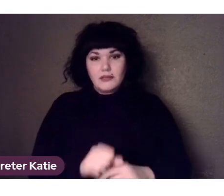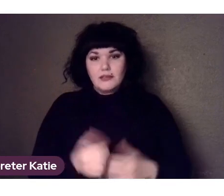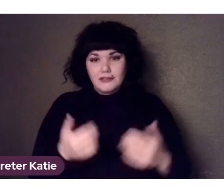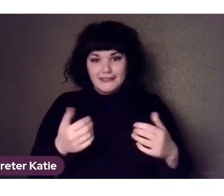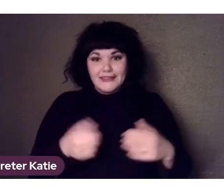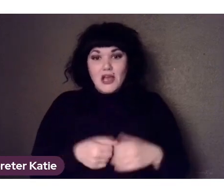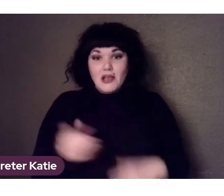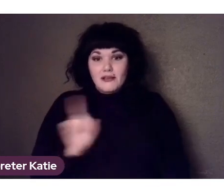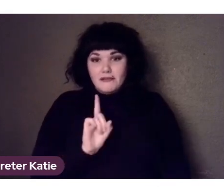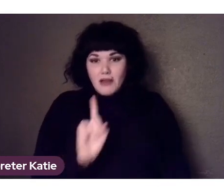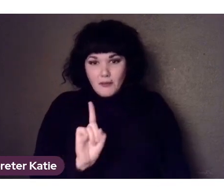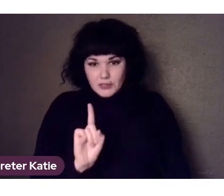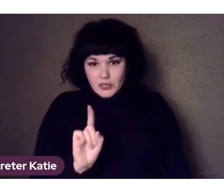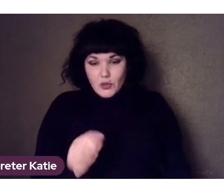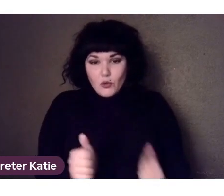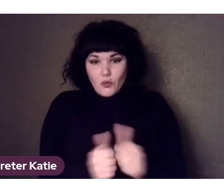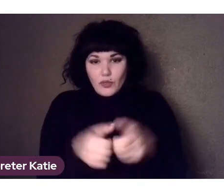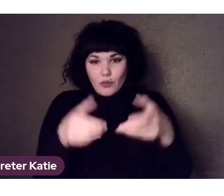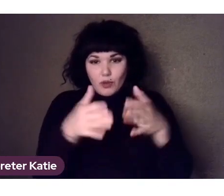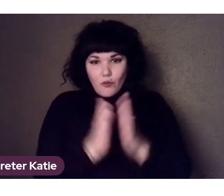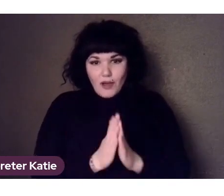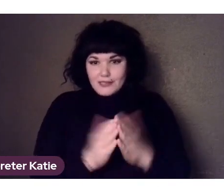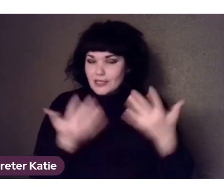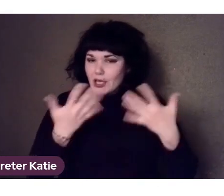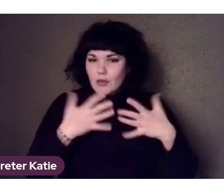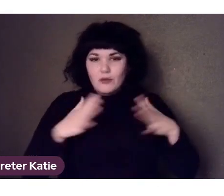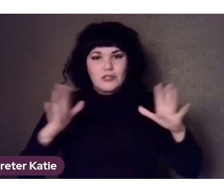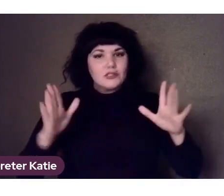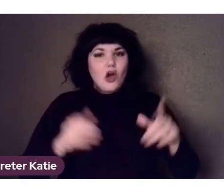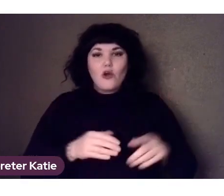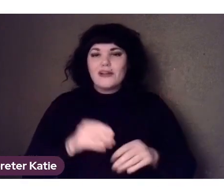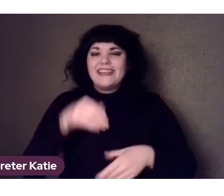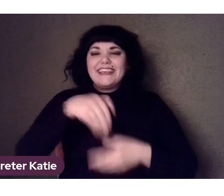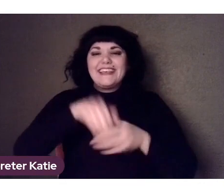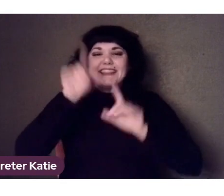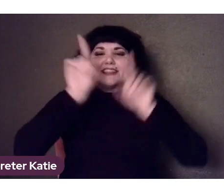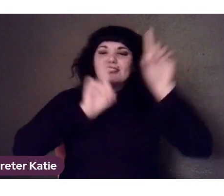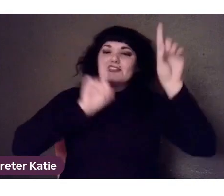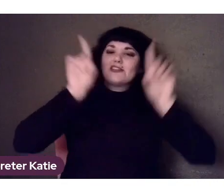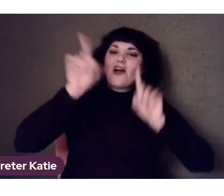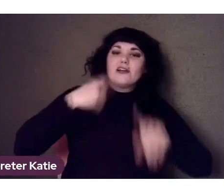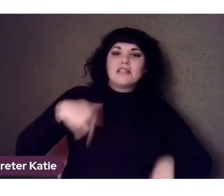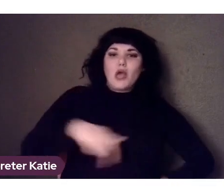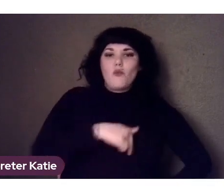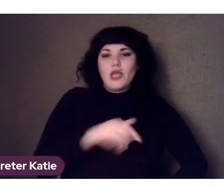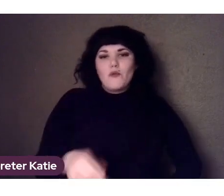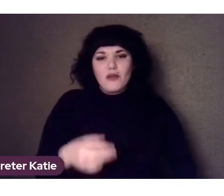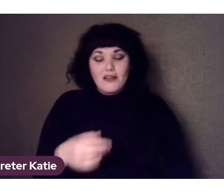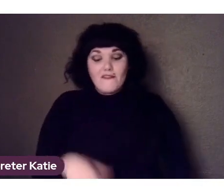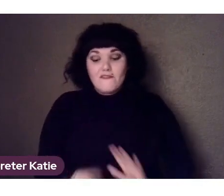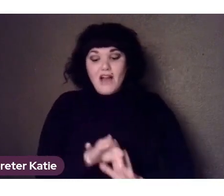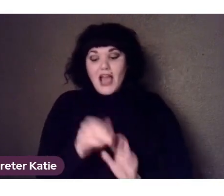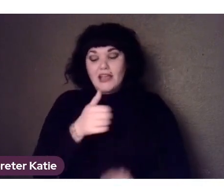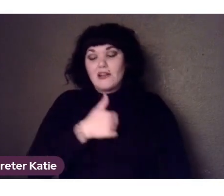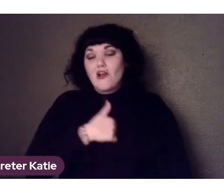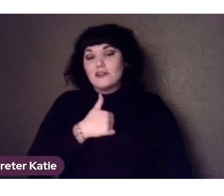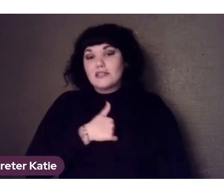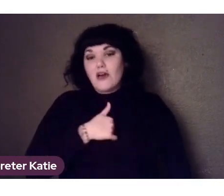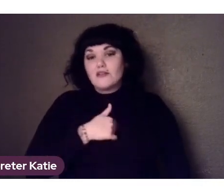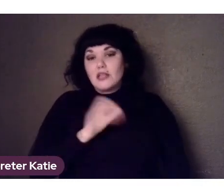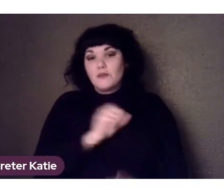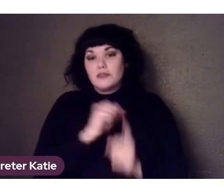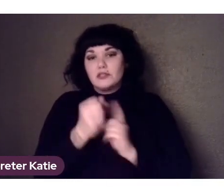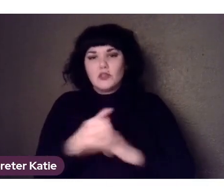that it was already in the stars that we would find ourselves in a position to completely transform ourselves